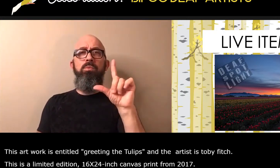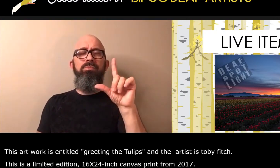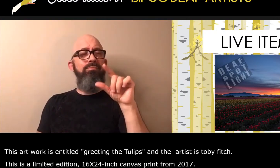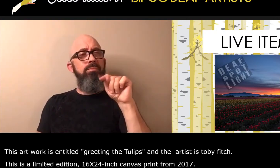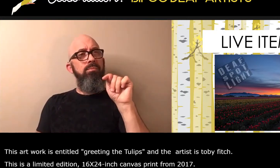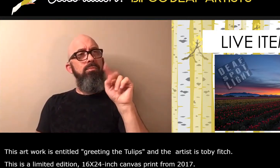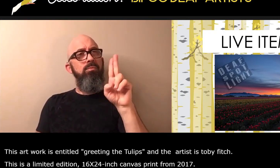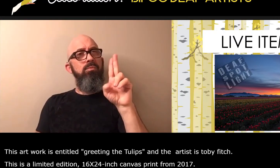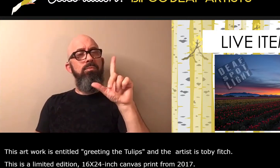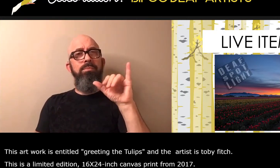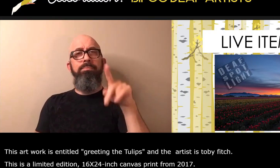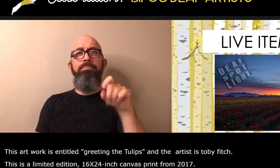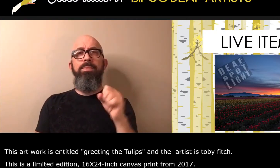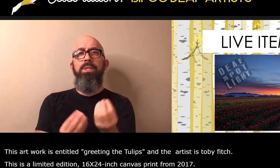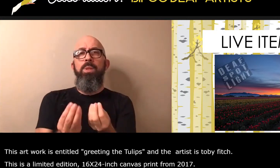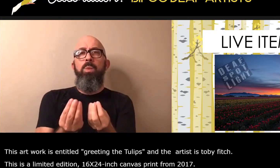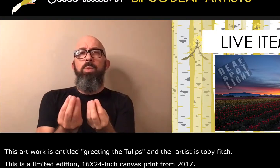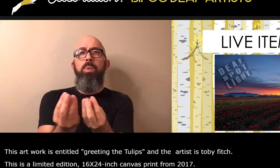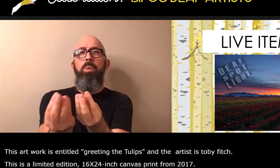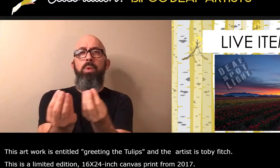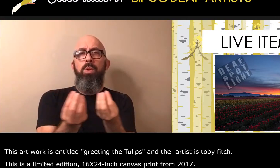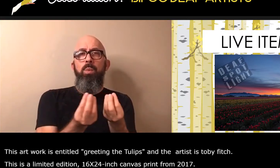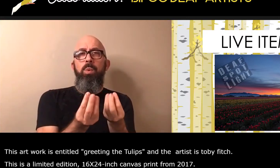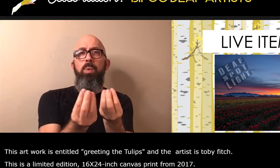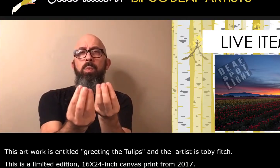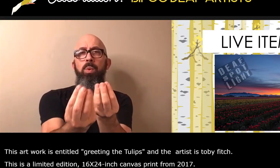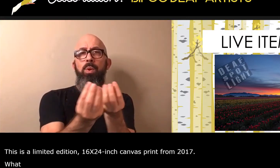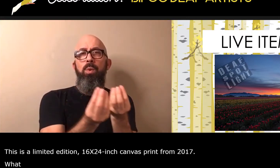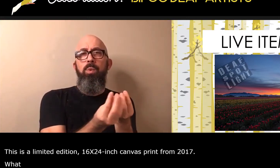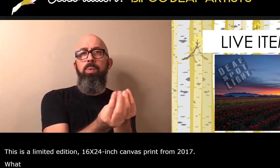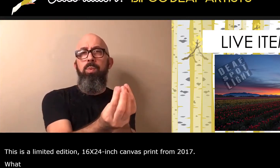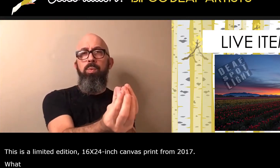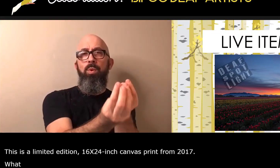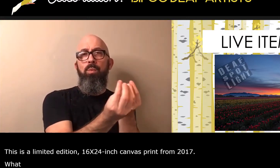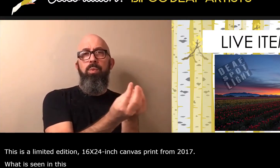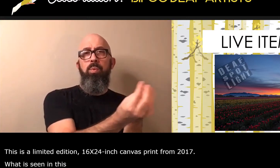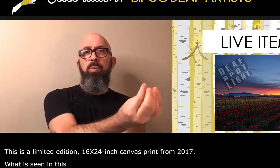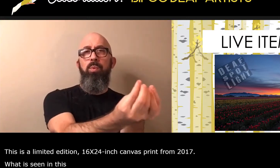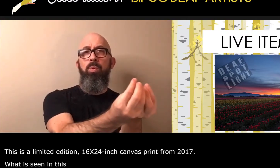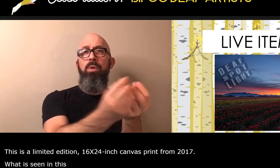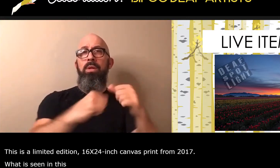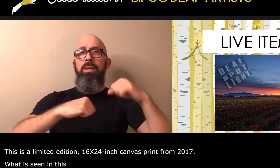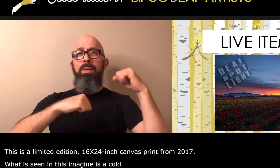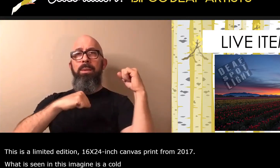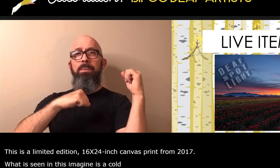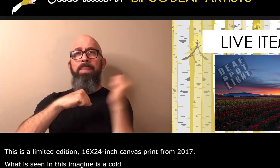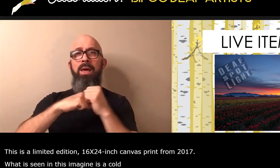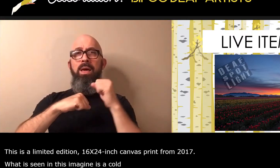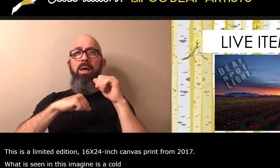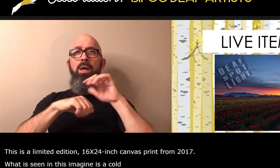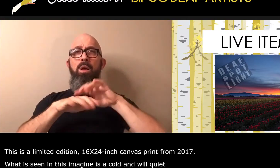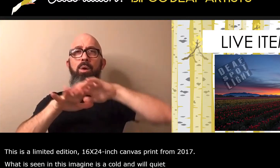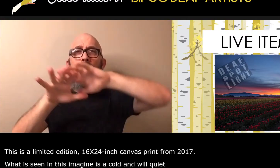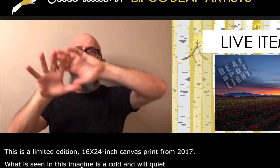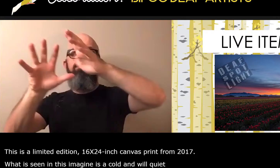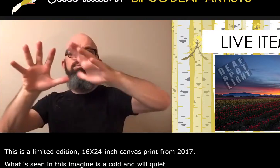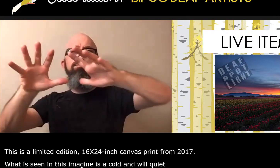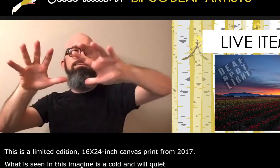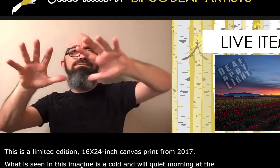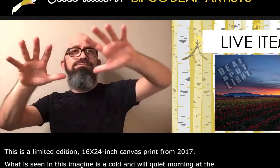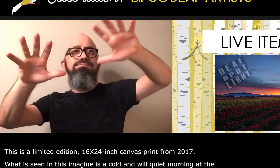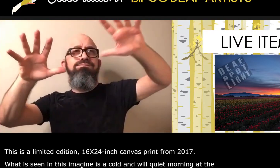What is seen in this image is a cold and quiet morning at the height of tulip season.